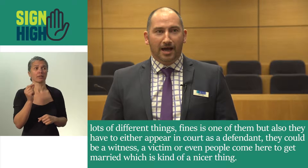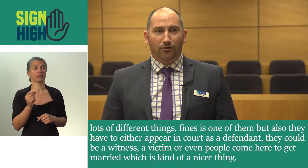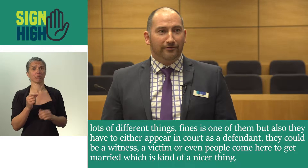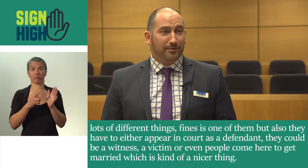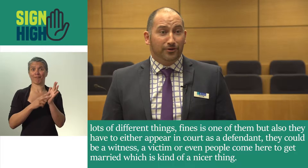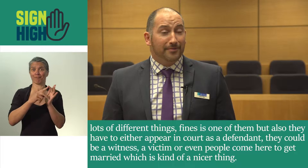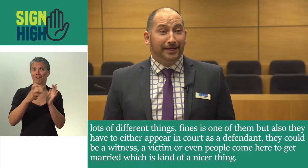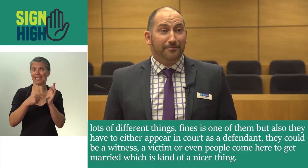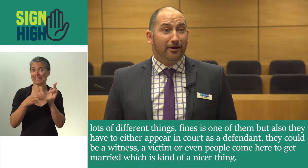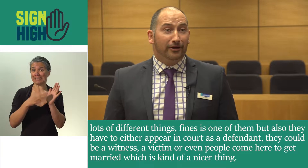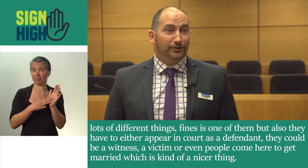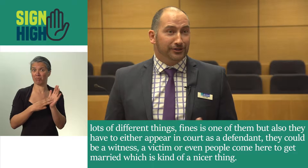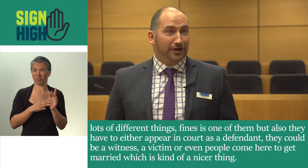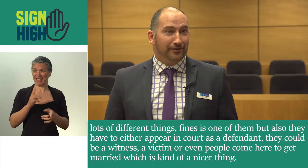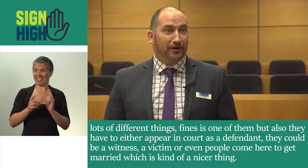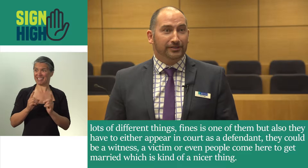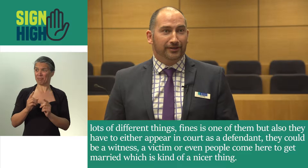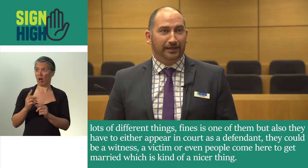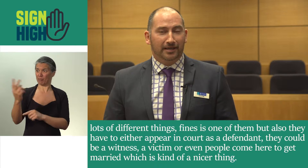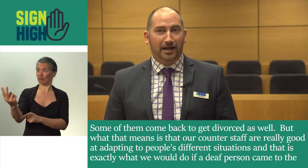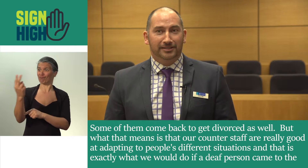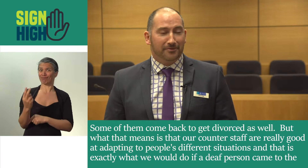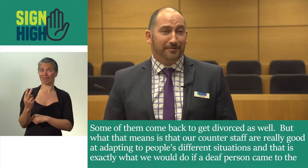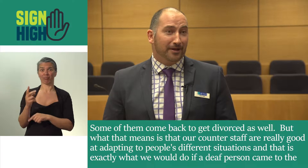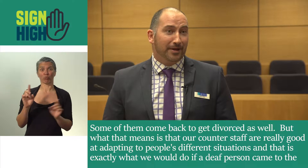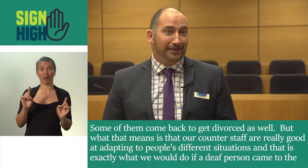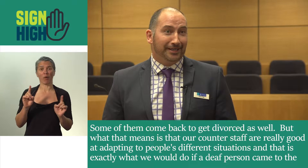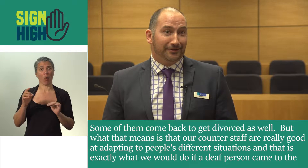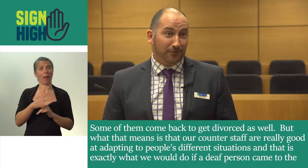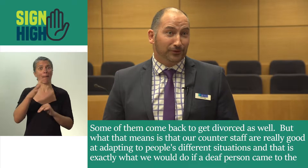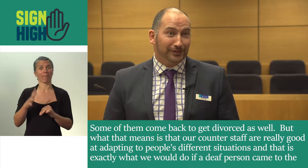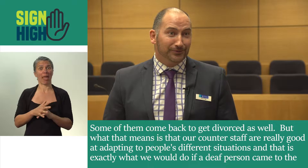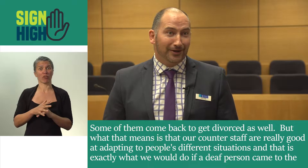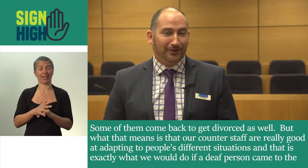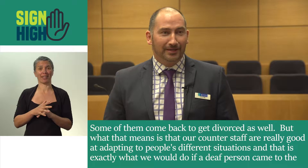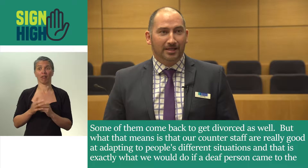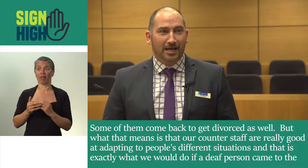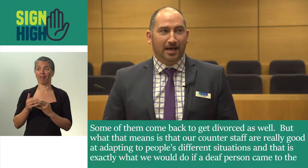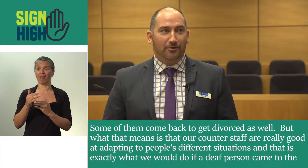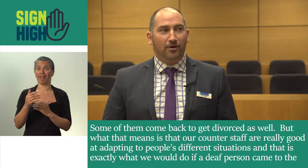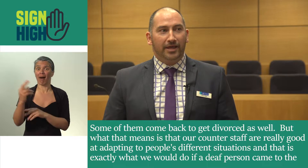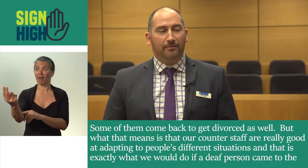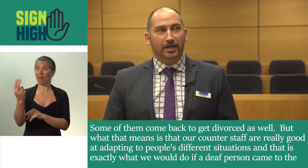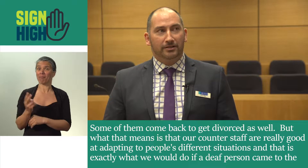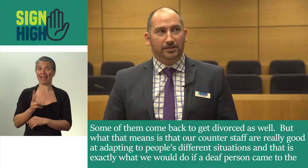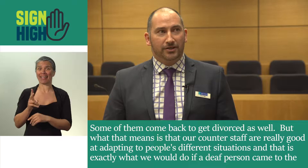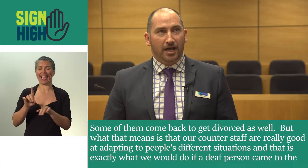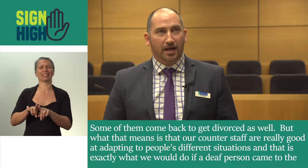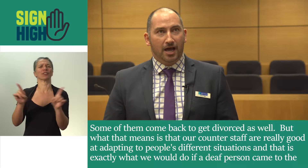or even people come here to get married, which is kind of a nicer thing. Some of them come back to get divorced as well. But what that means is that